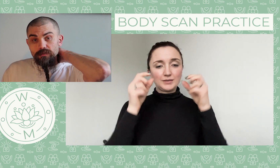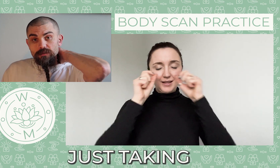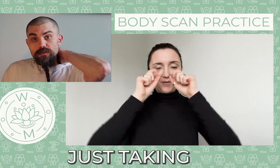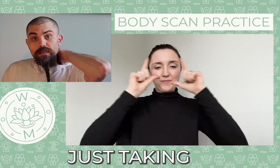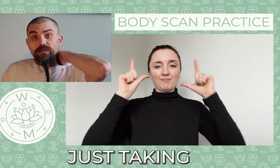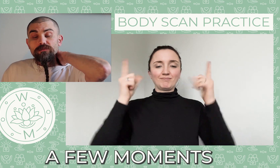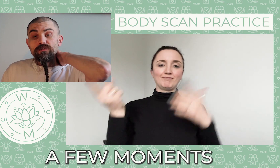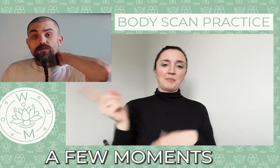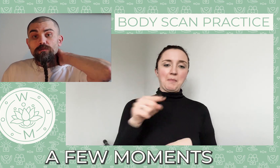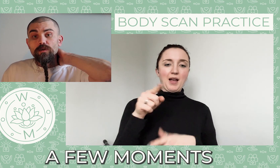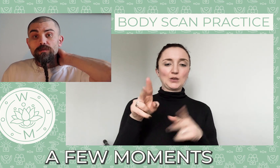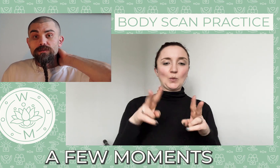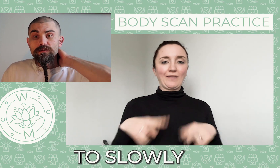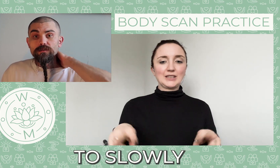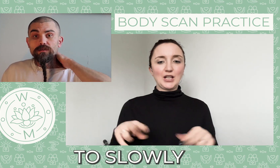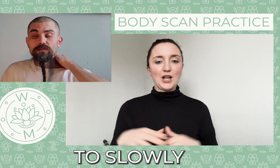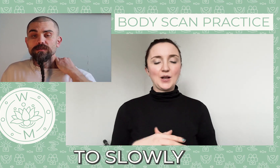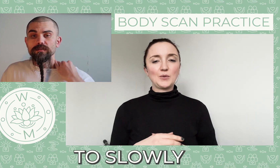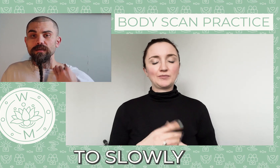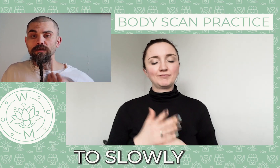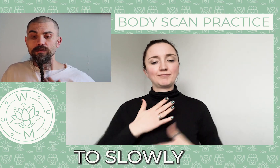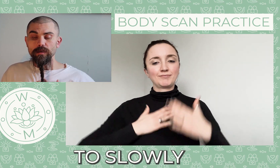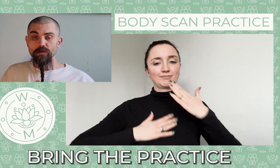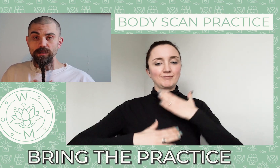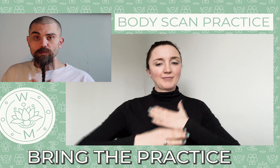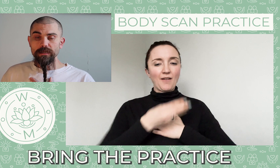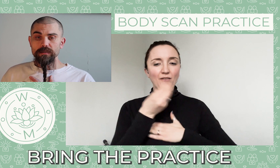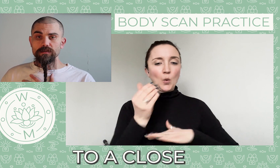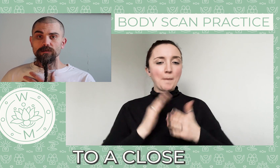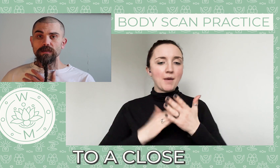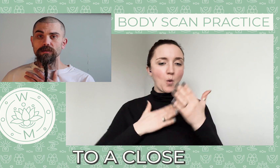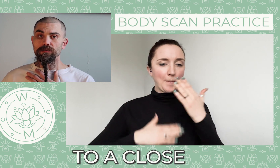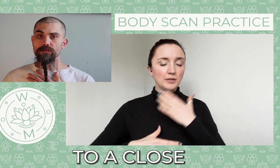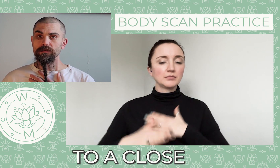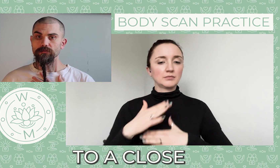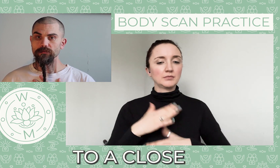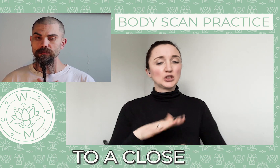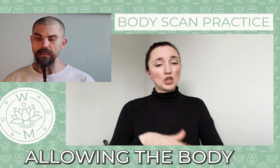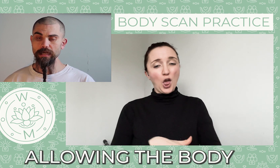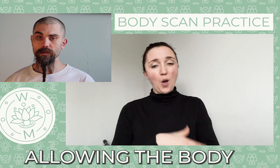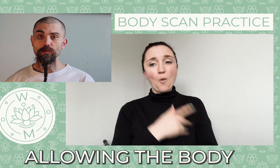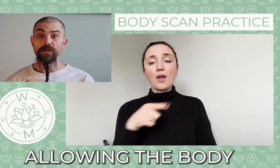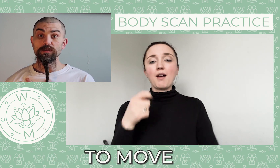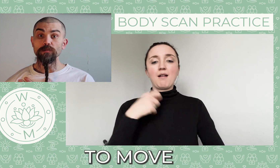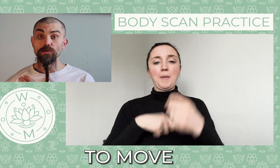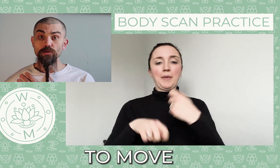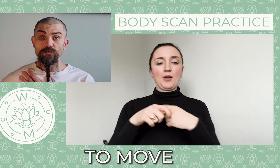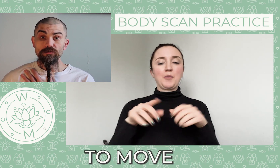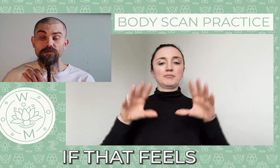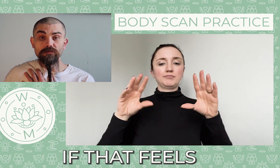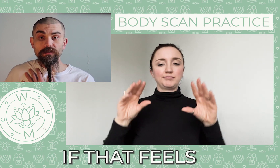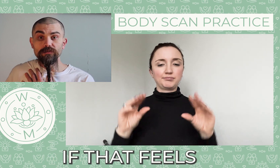just taking a few moments to slowly bring the practice to a close, allowing the body to move if that feels